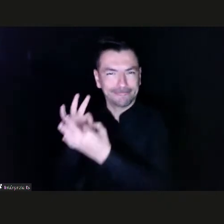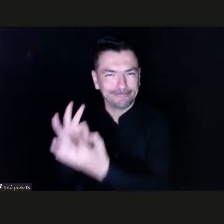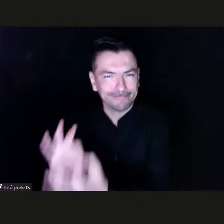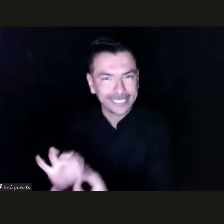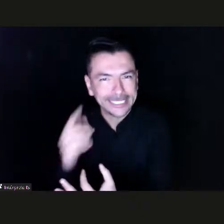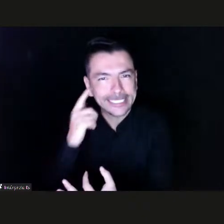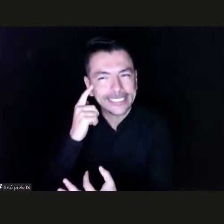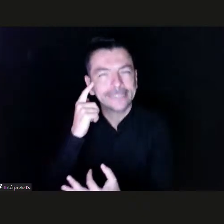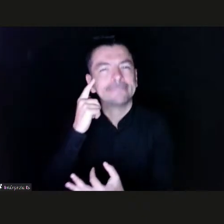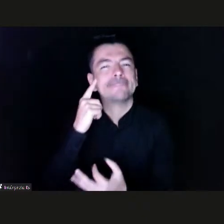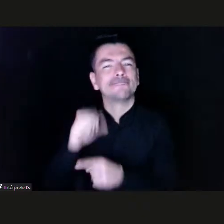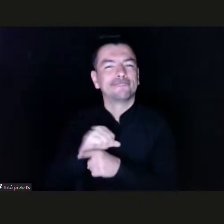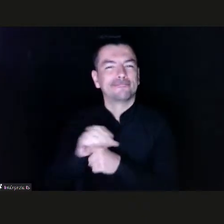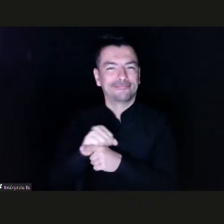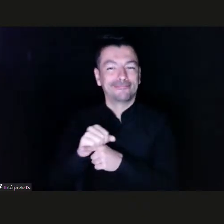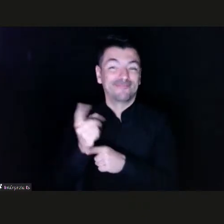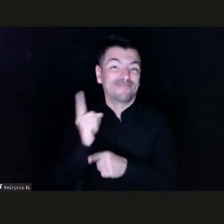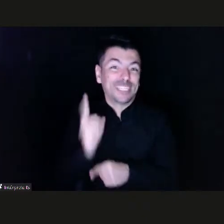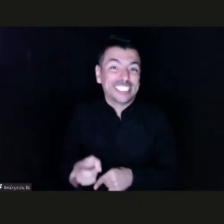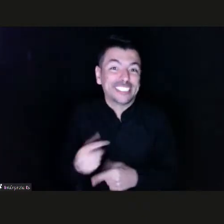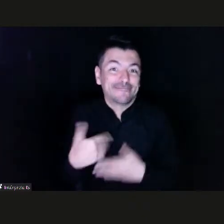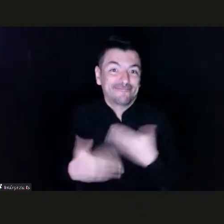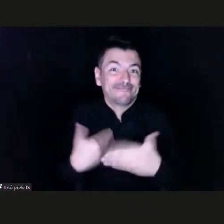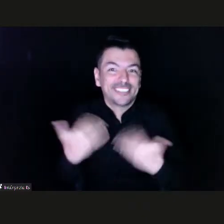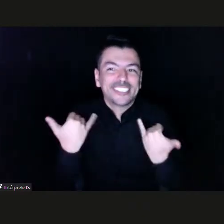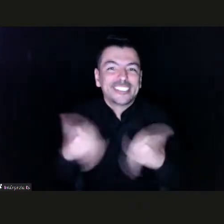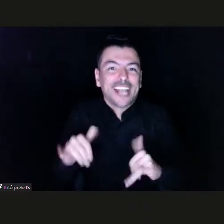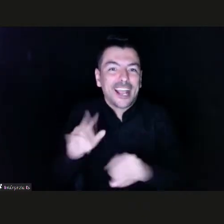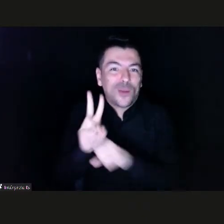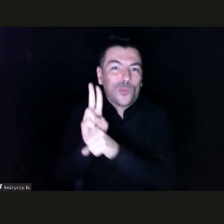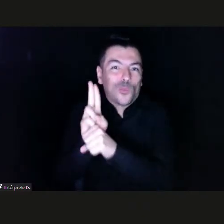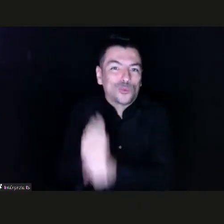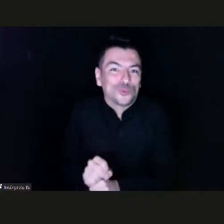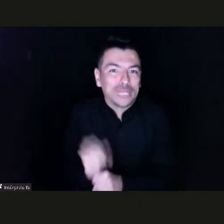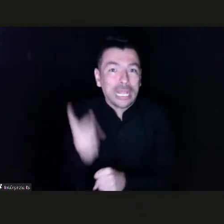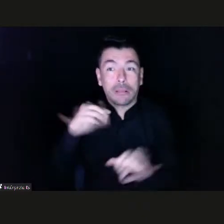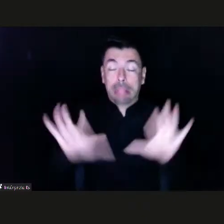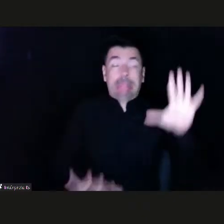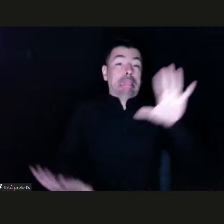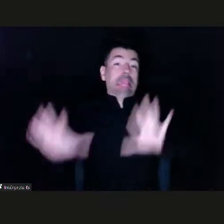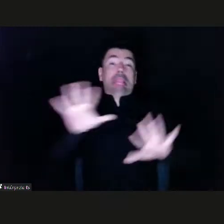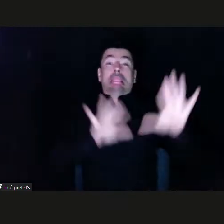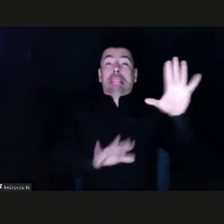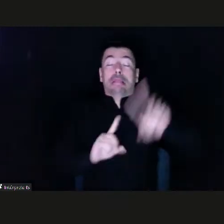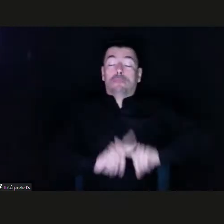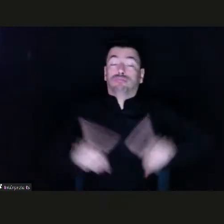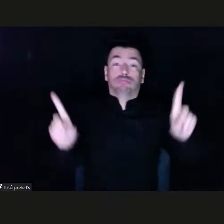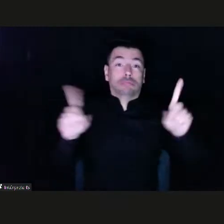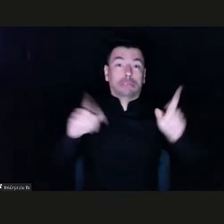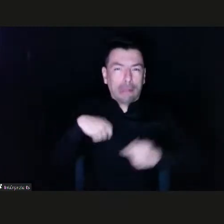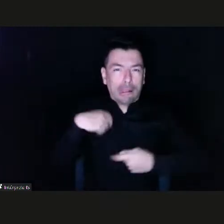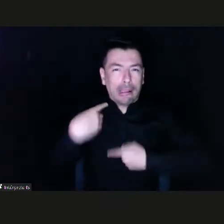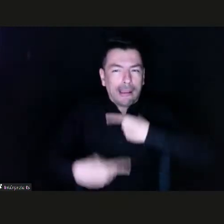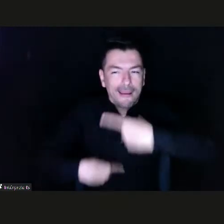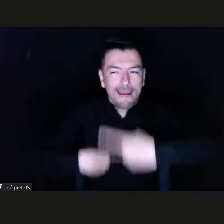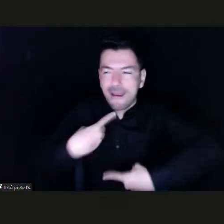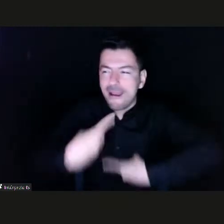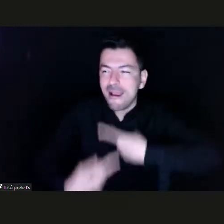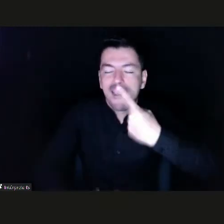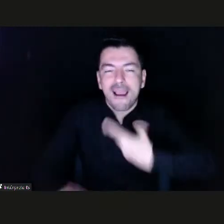the pre-pandemic times. So we are now organizing several physical events on